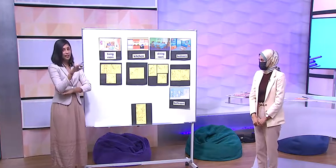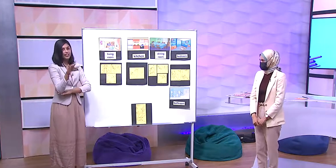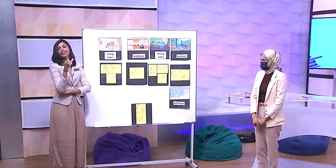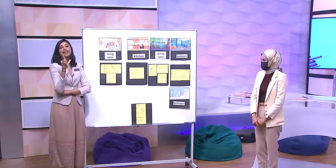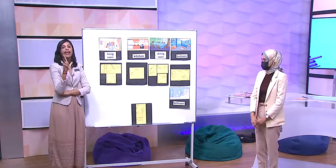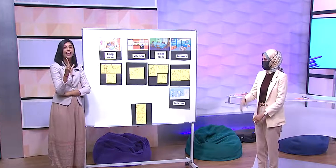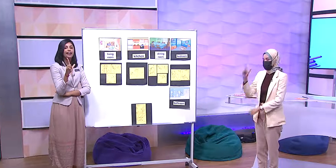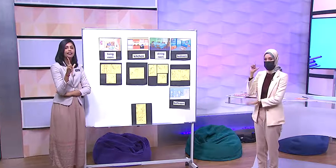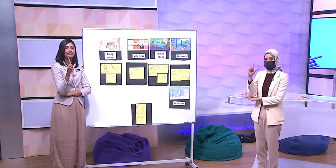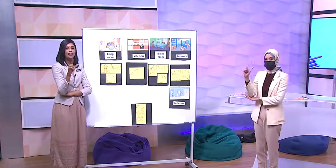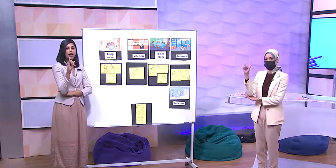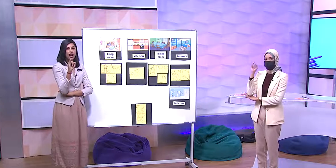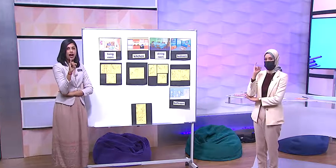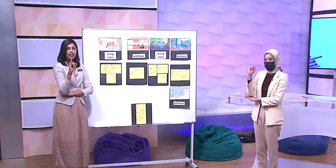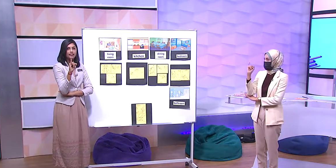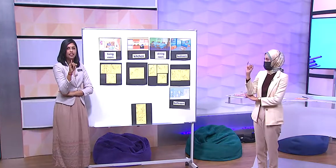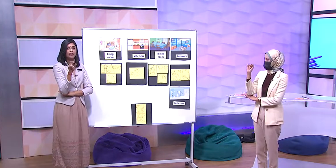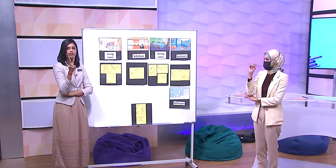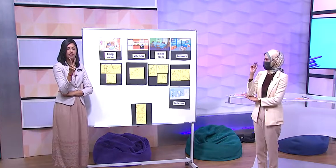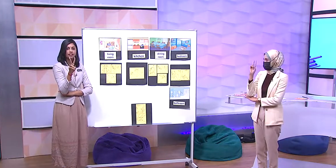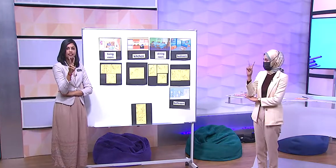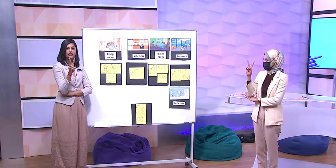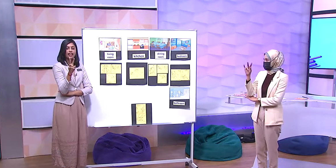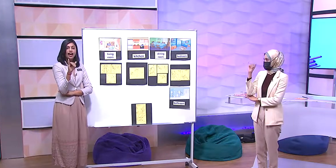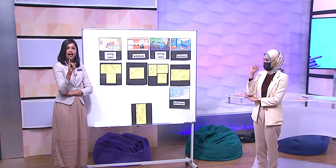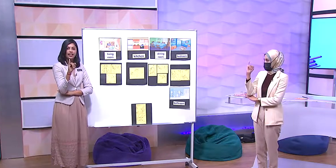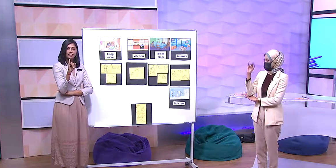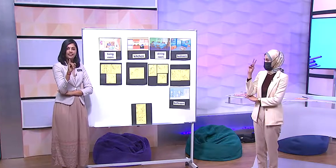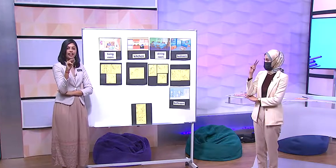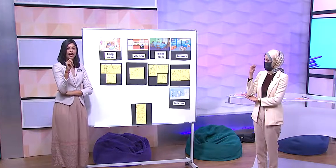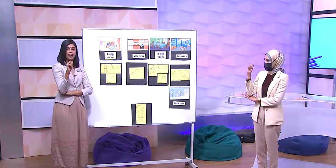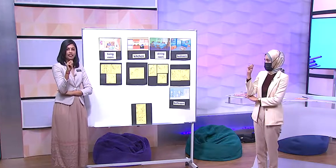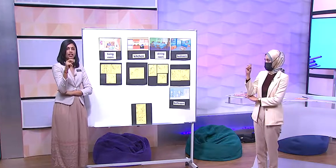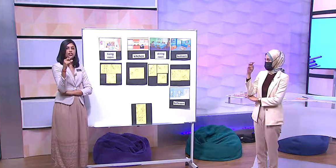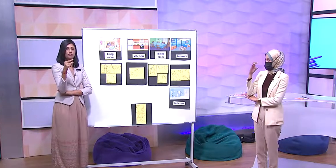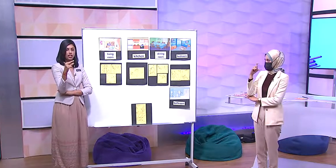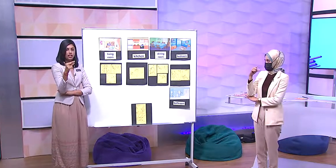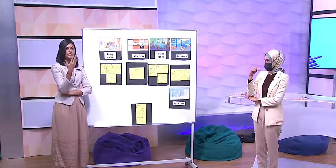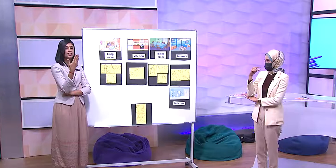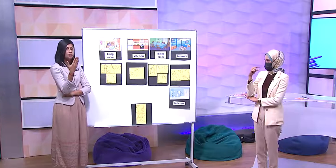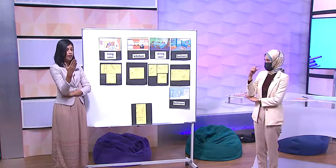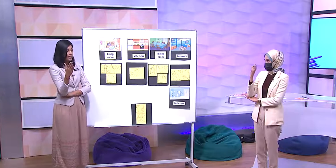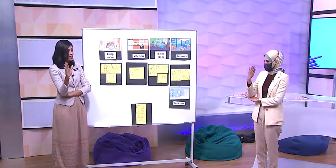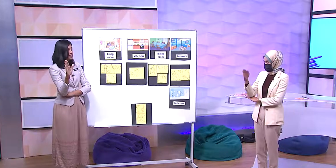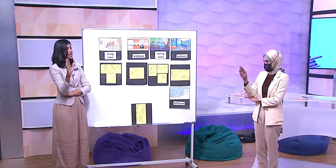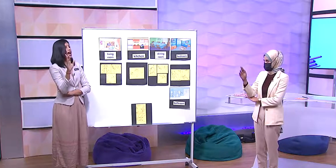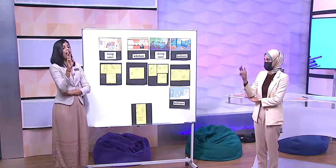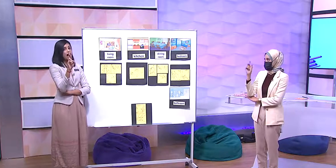spelling. L. L. I. I. V. V. I. I. And G. G. Space. Space. R.